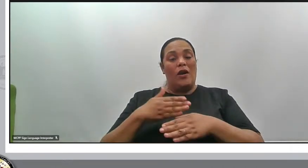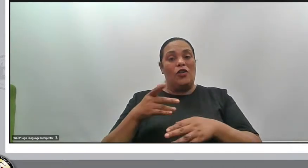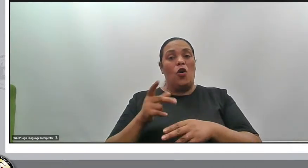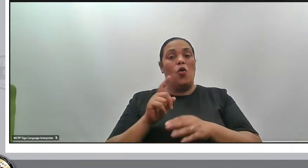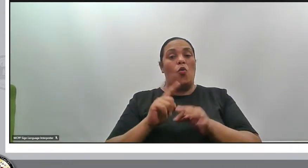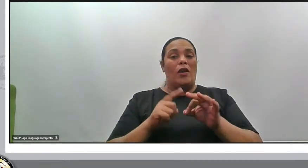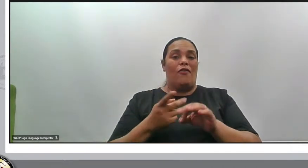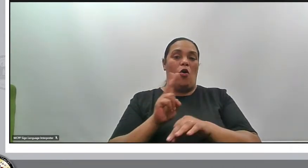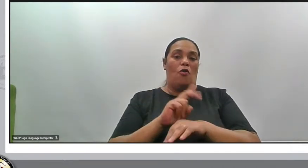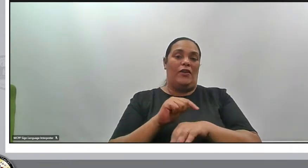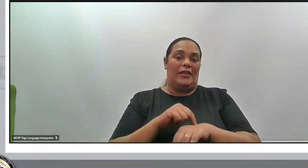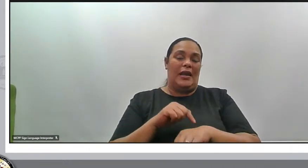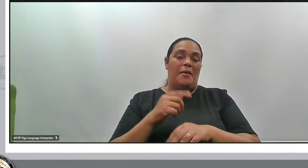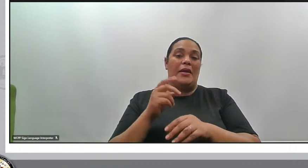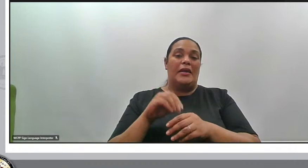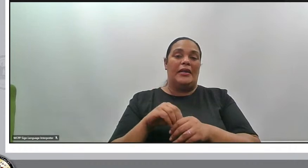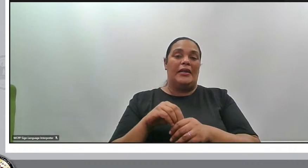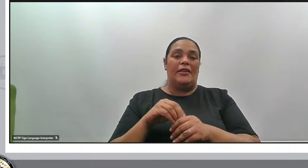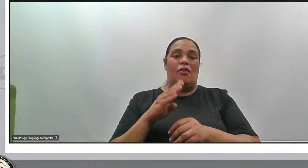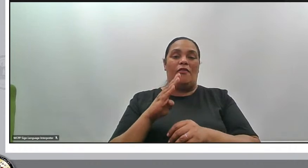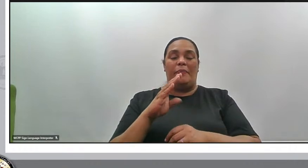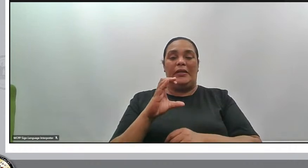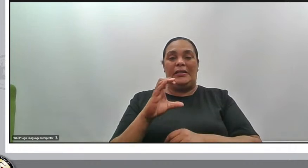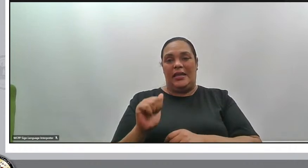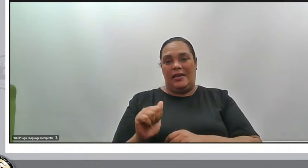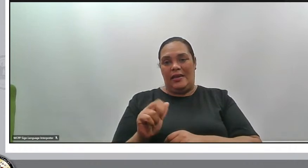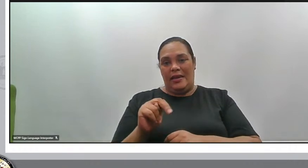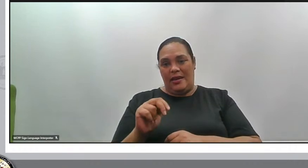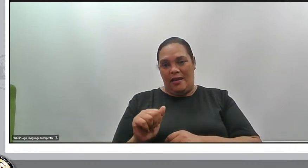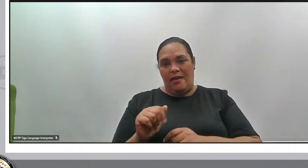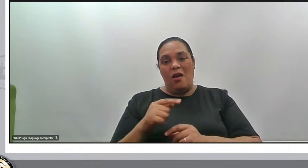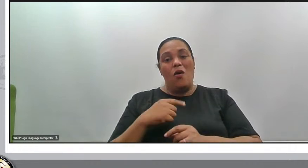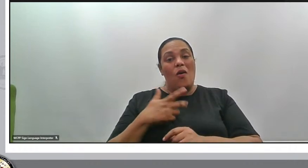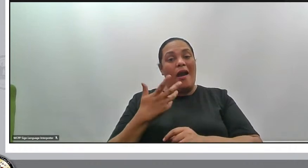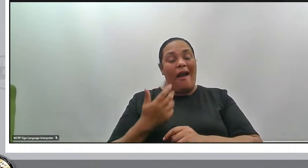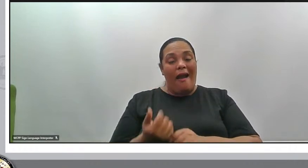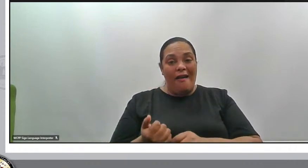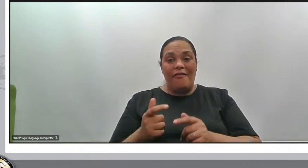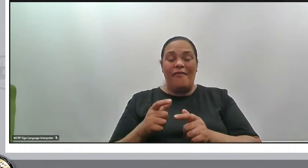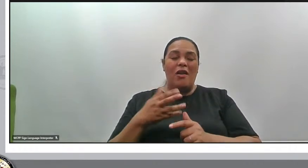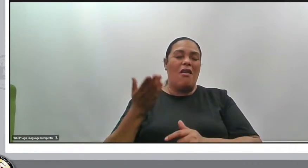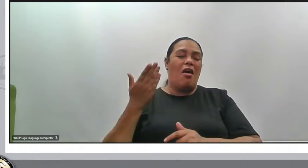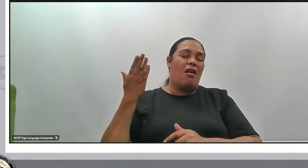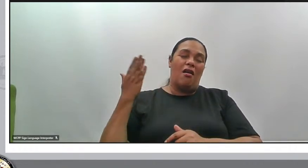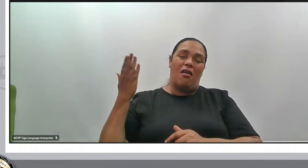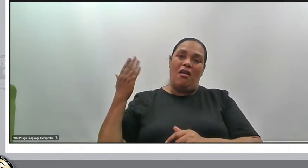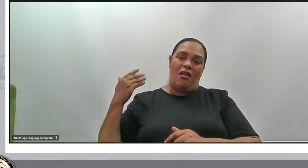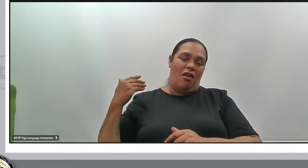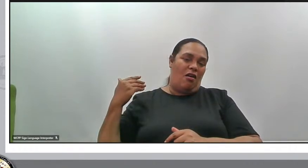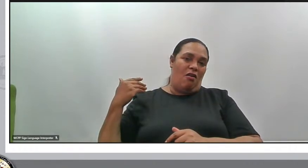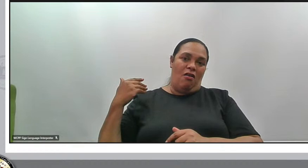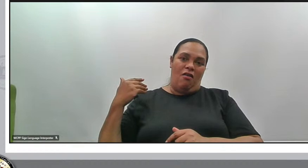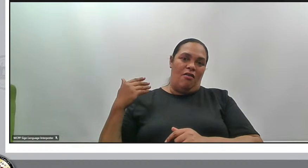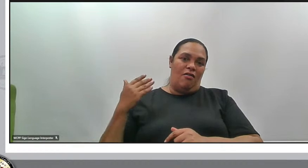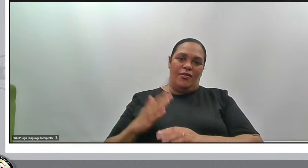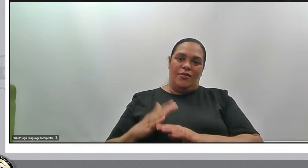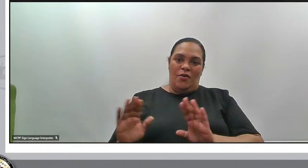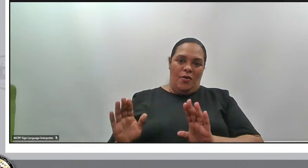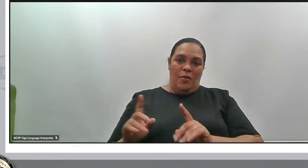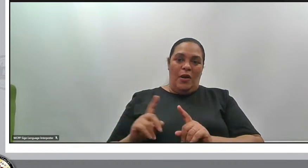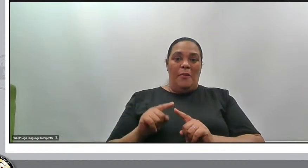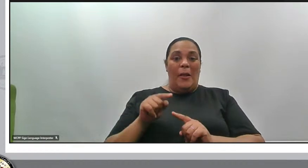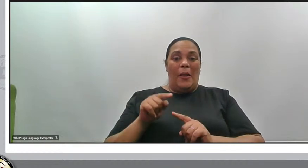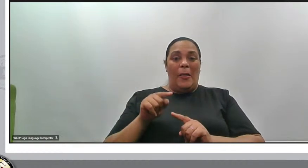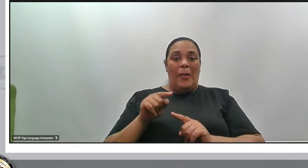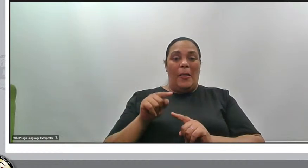overtime within the context of the BCEA. We have long ago reached the threshold, and the